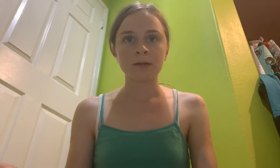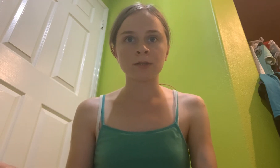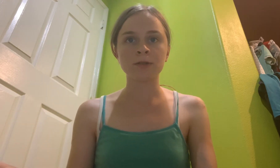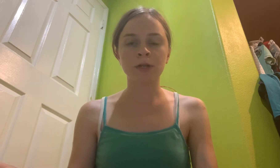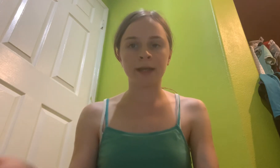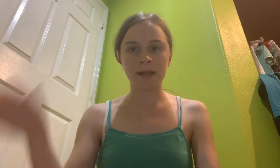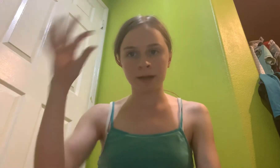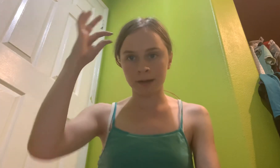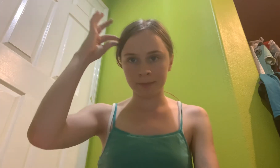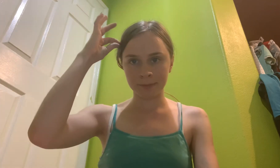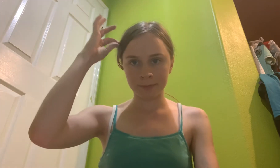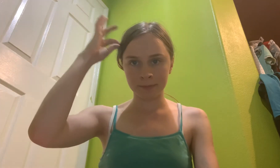Shoulder length hair.